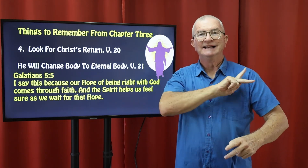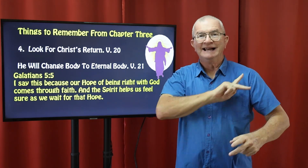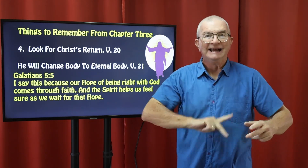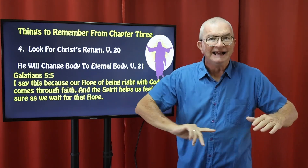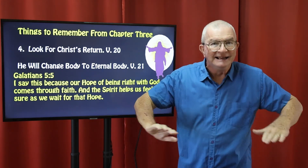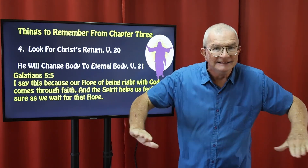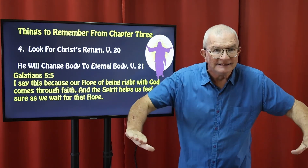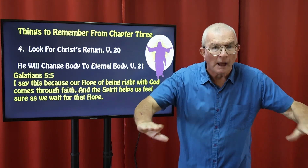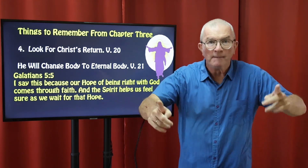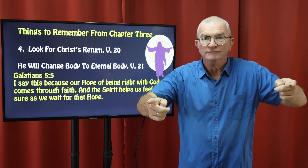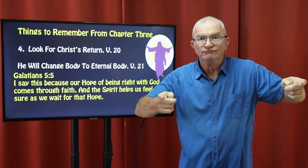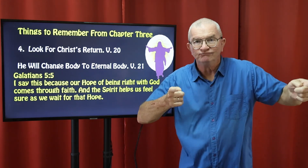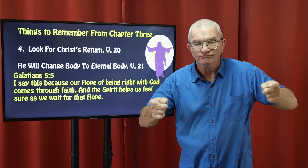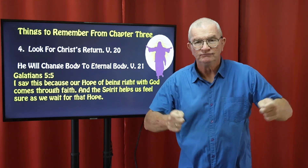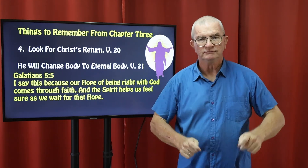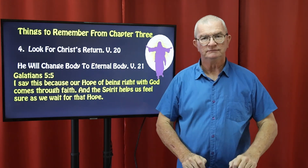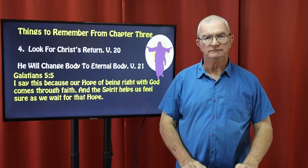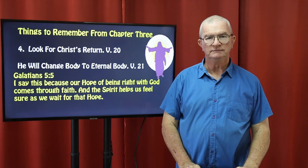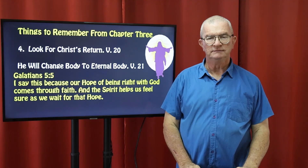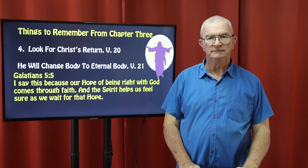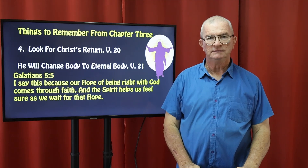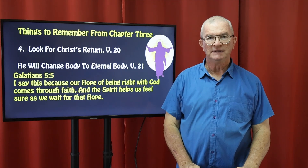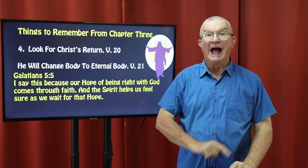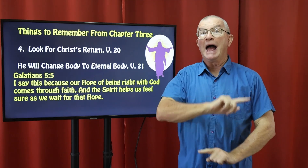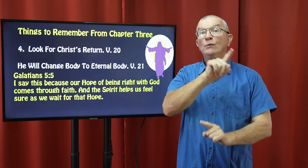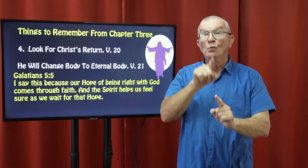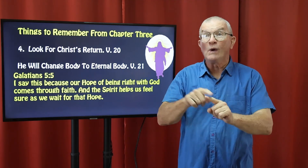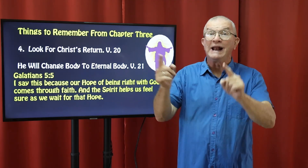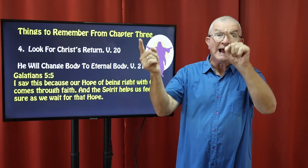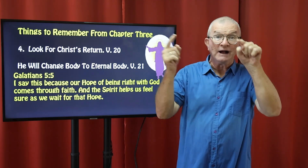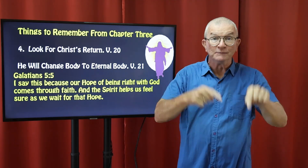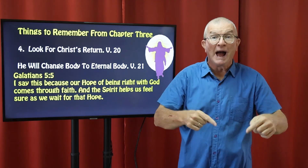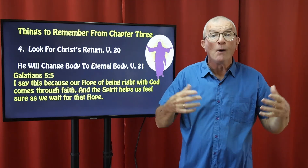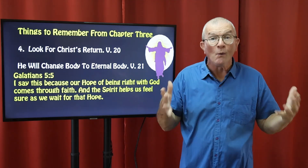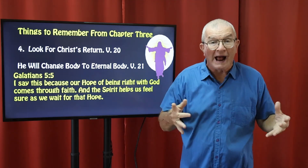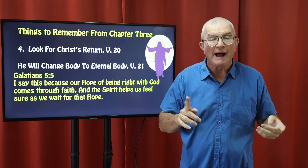His kingdom and rule. And when He comes,